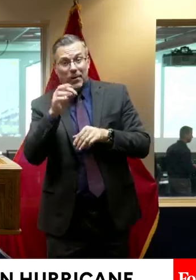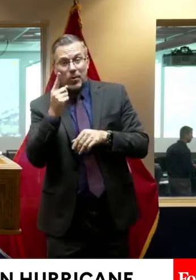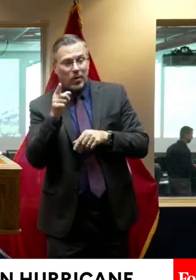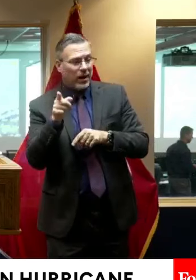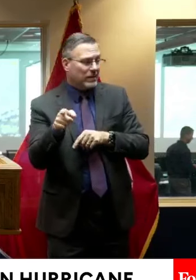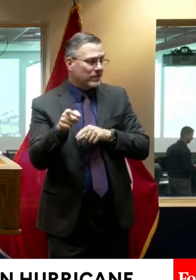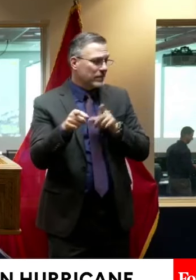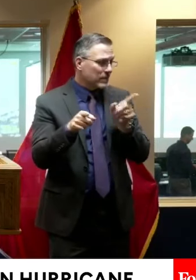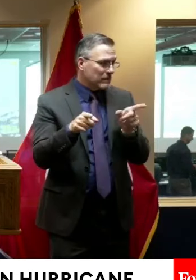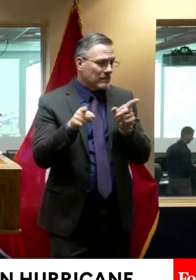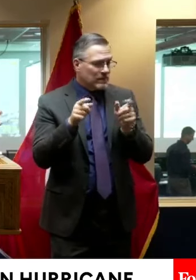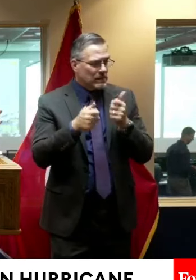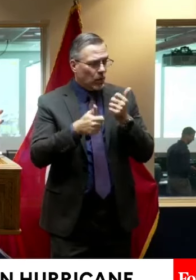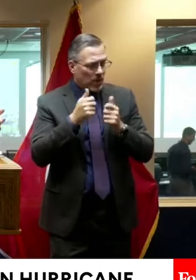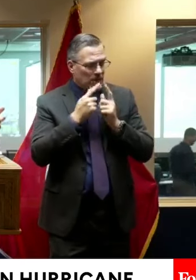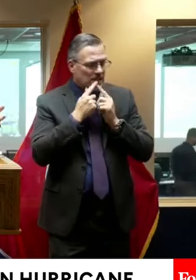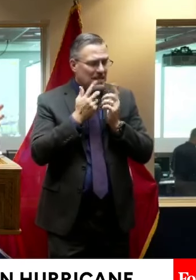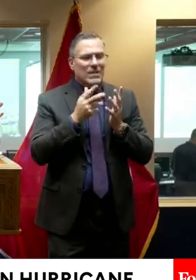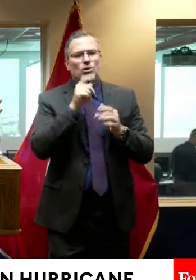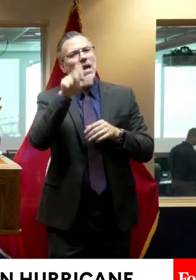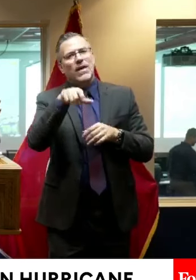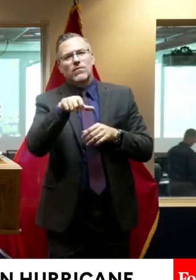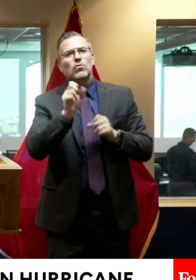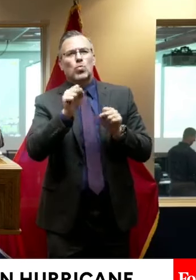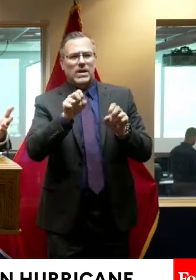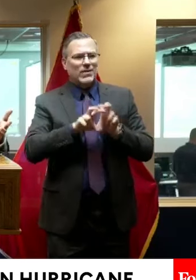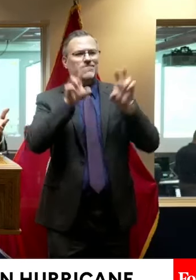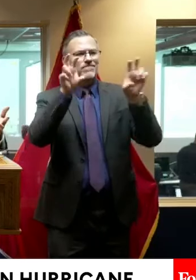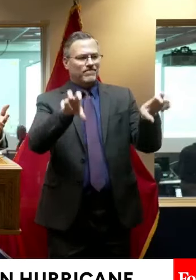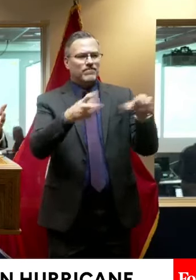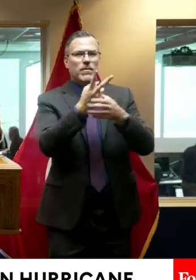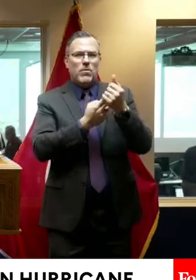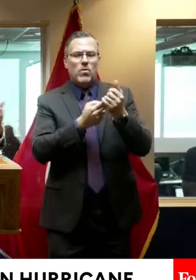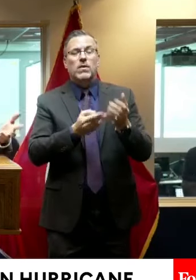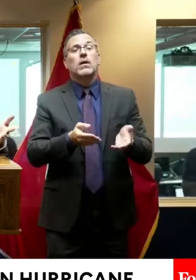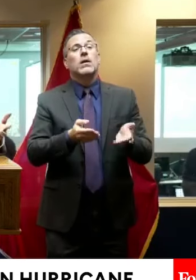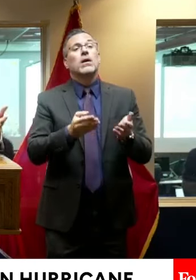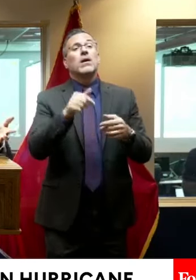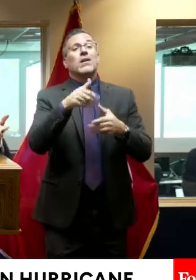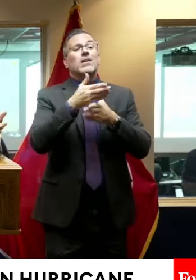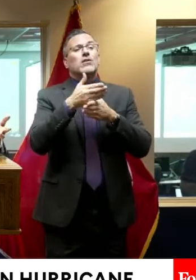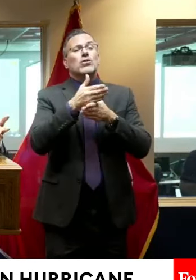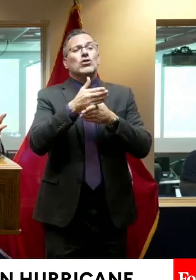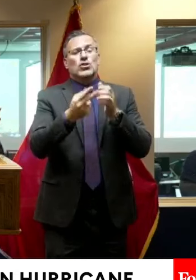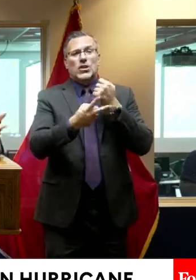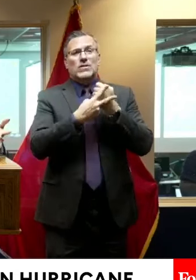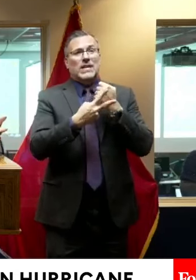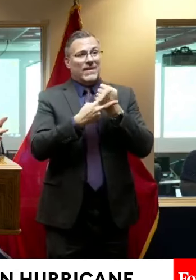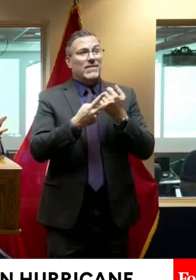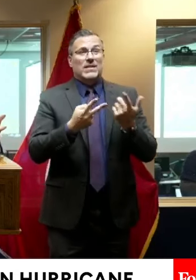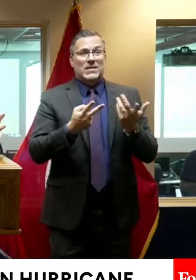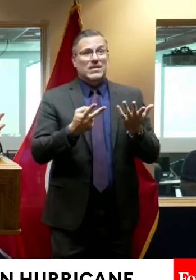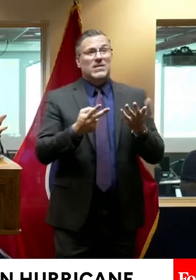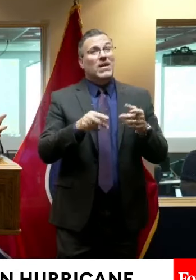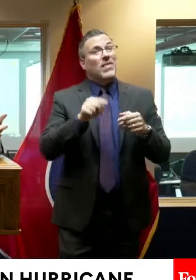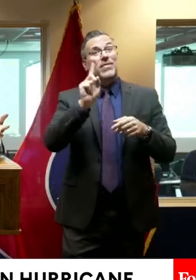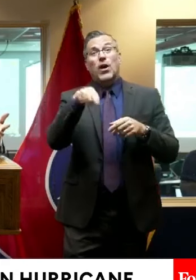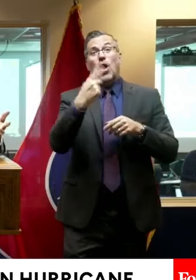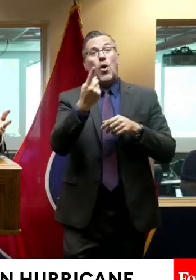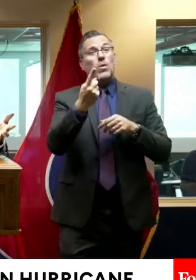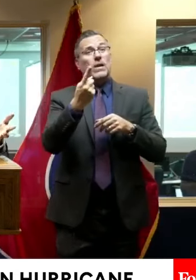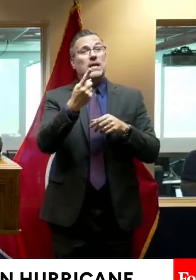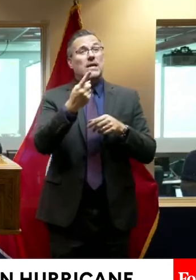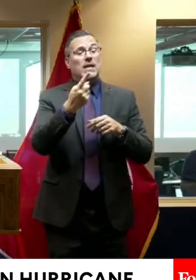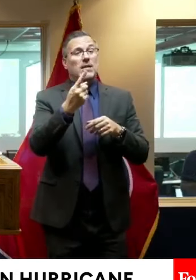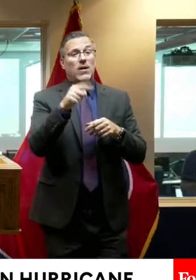of our approach to these shared savings. And this is the only waiver in the country like this for TennCare,